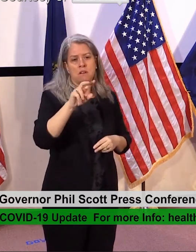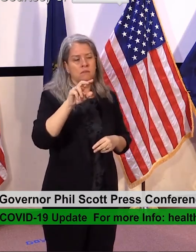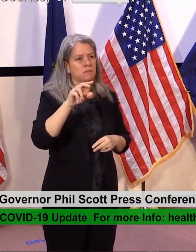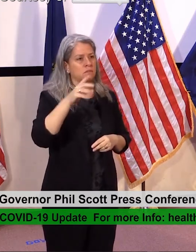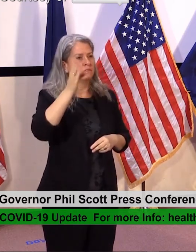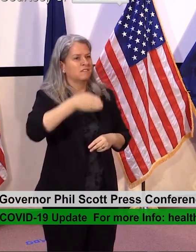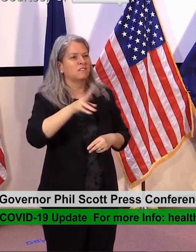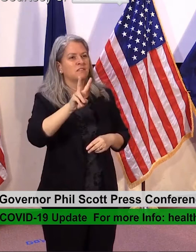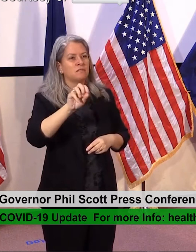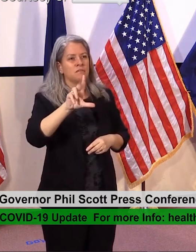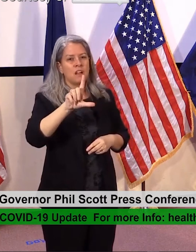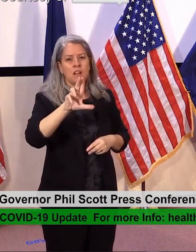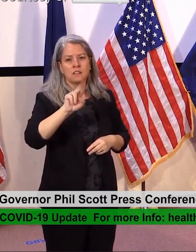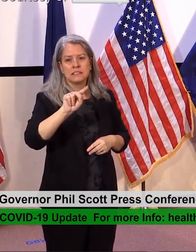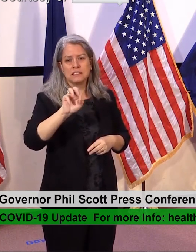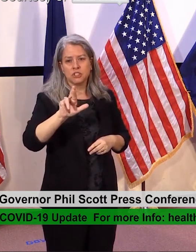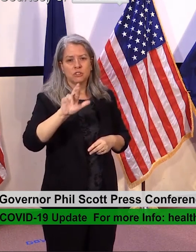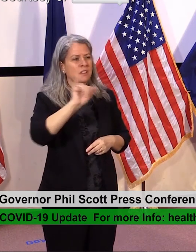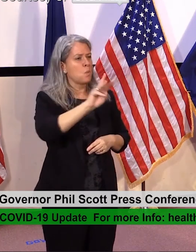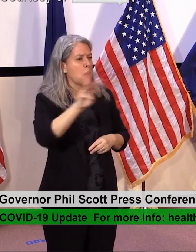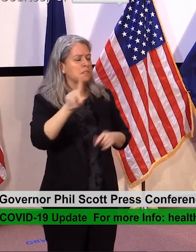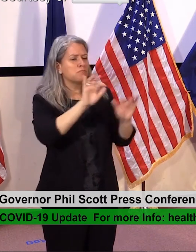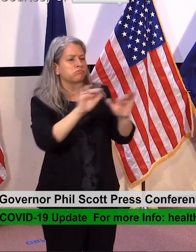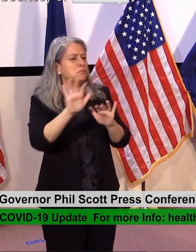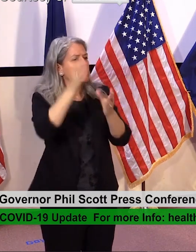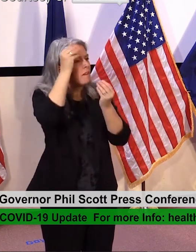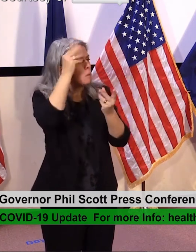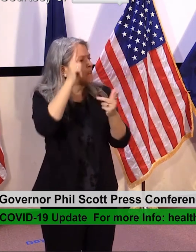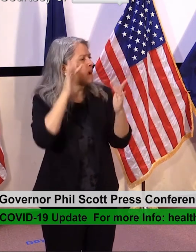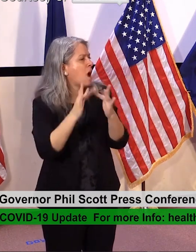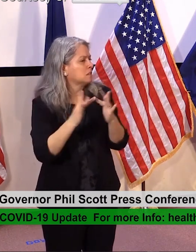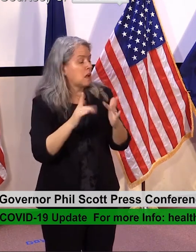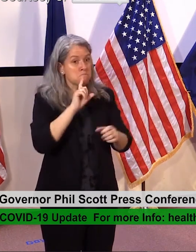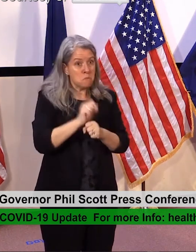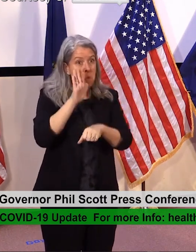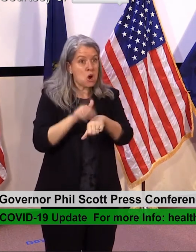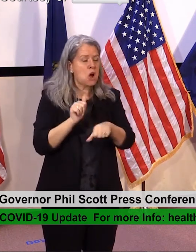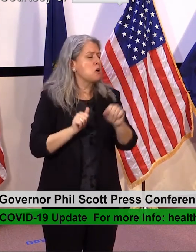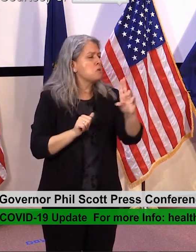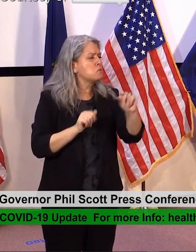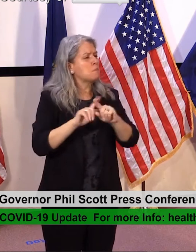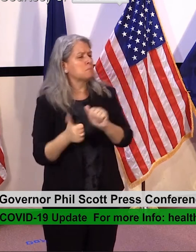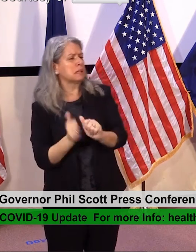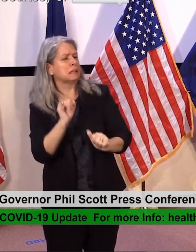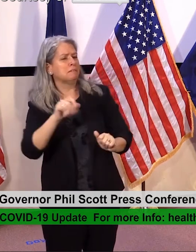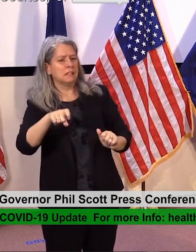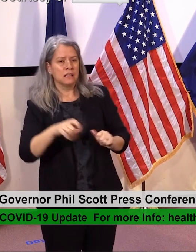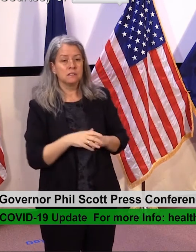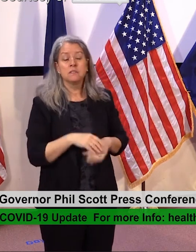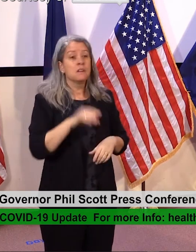vermont.gov/volunteer. Others are maybe looking for ways to help as well, and can find additional